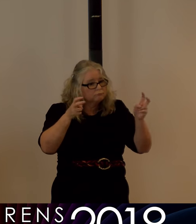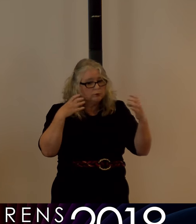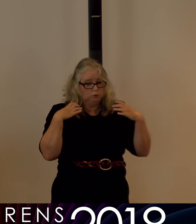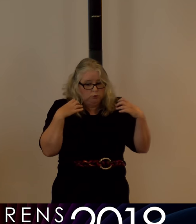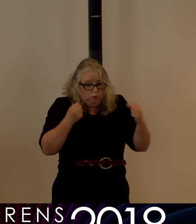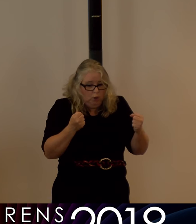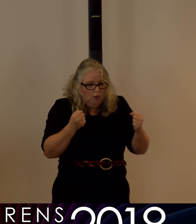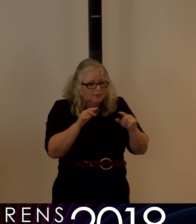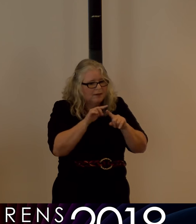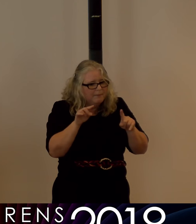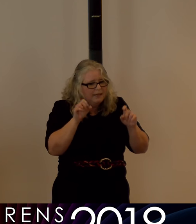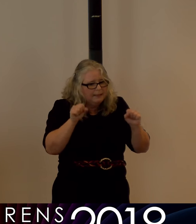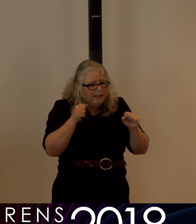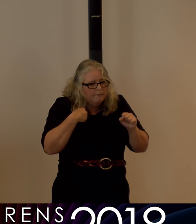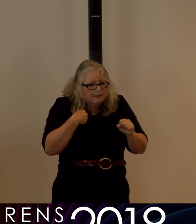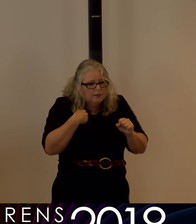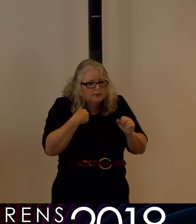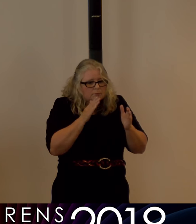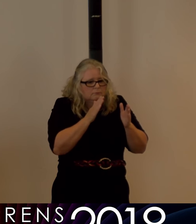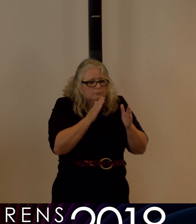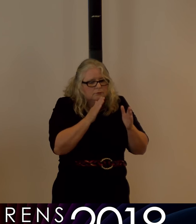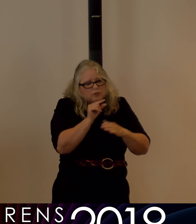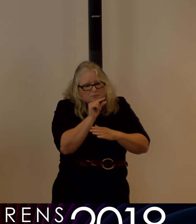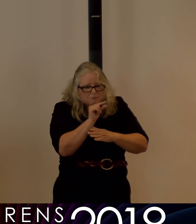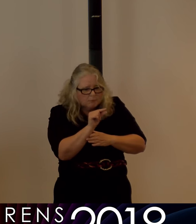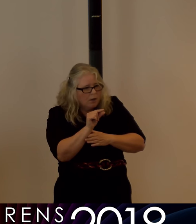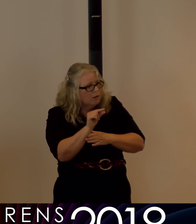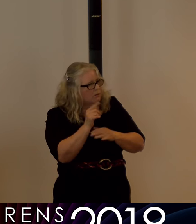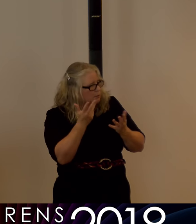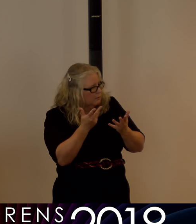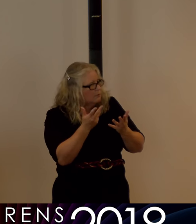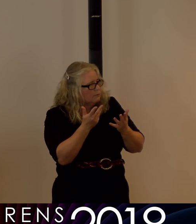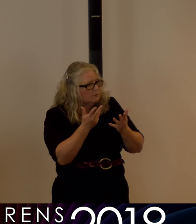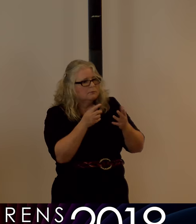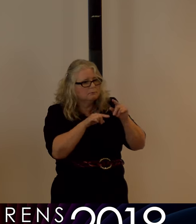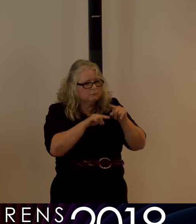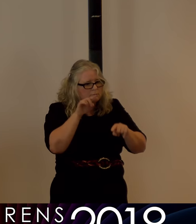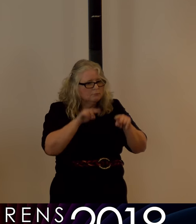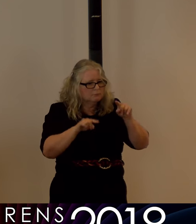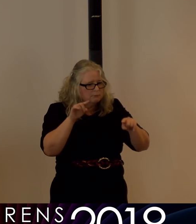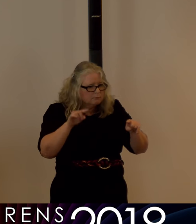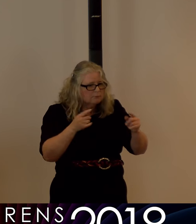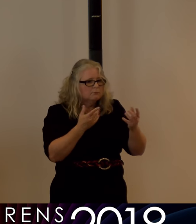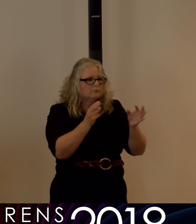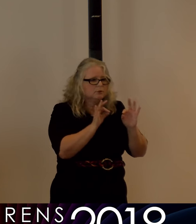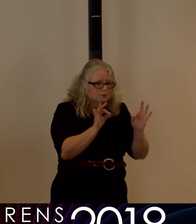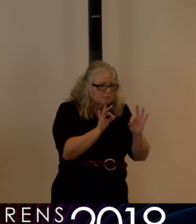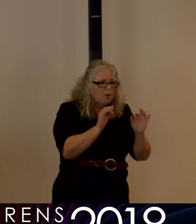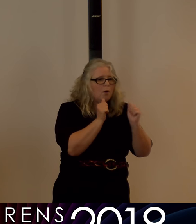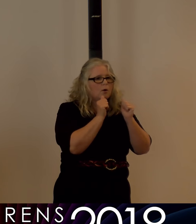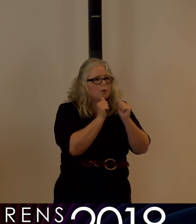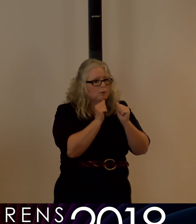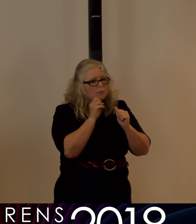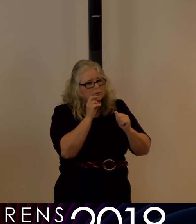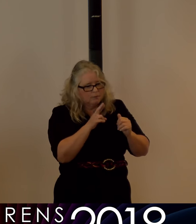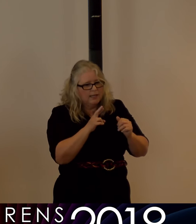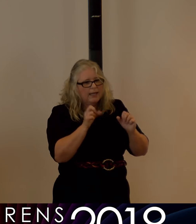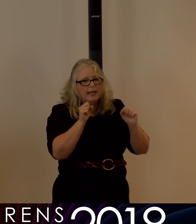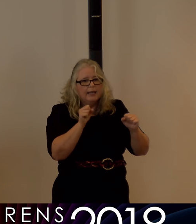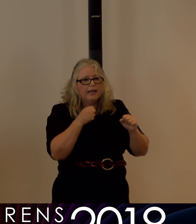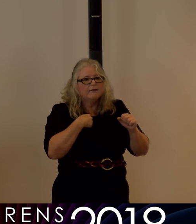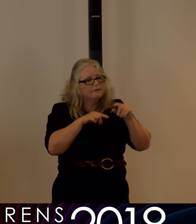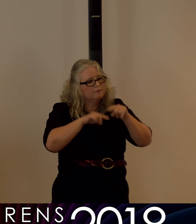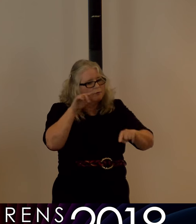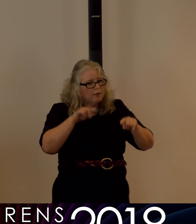features. And the variety of the way in which these features present, I think, is going to occupy us for